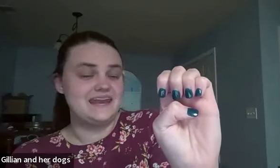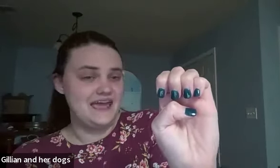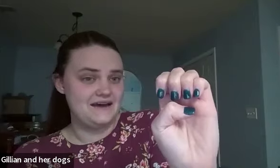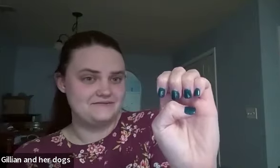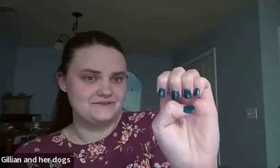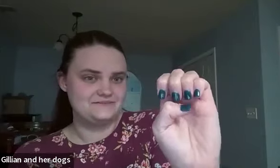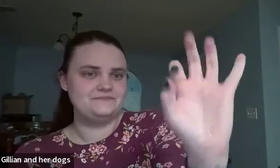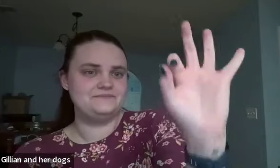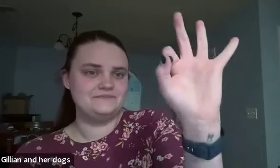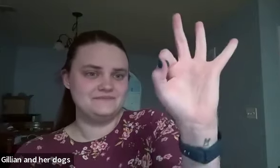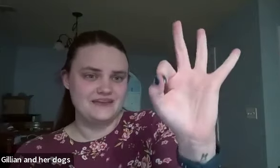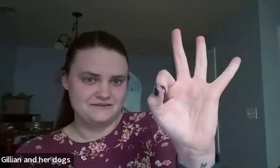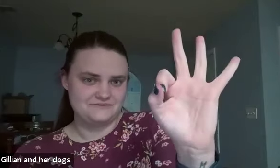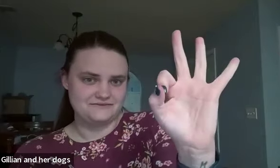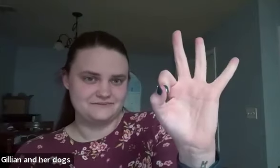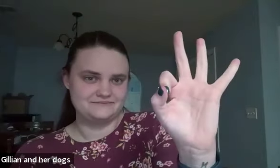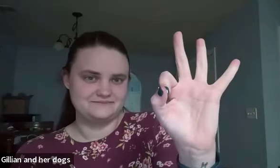and then F. F.